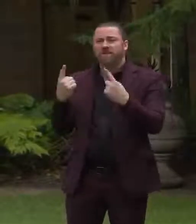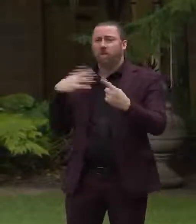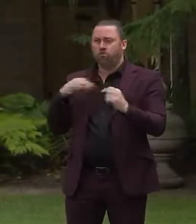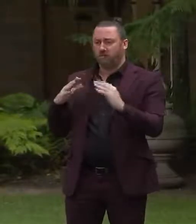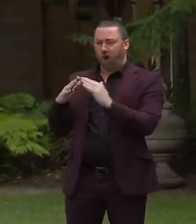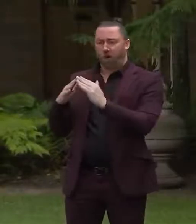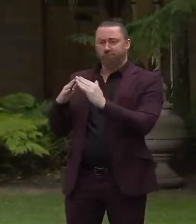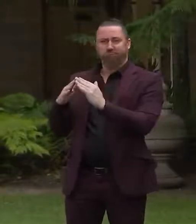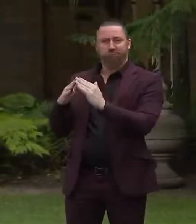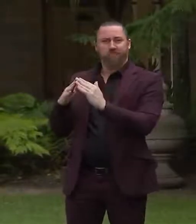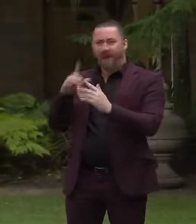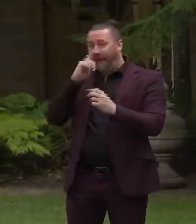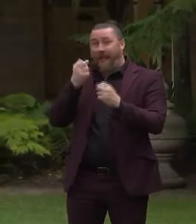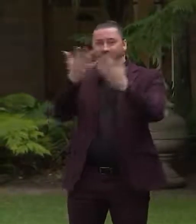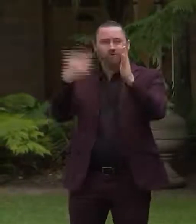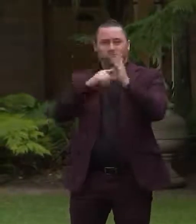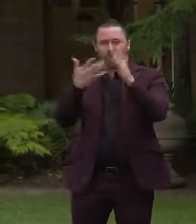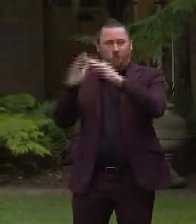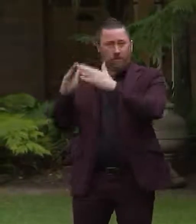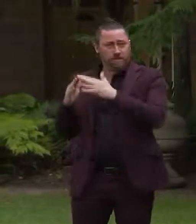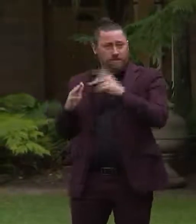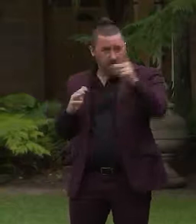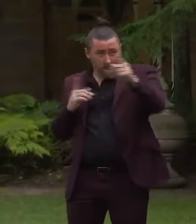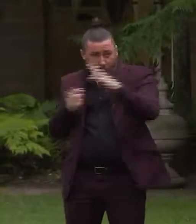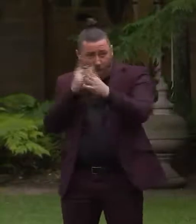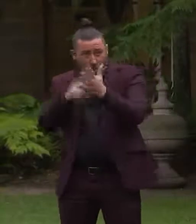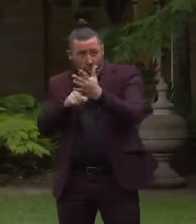infectious period, so they're not a risk.